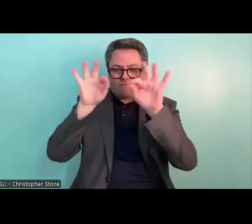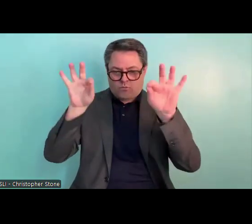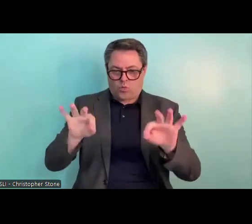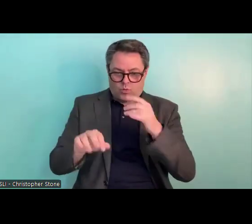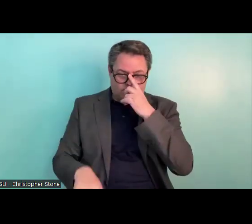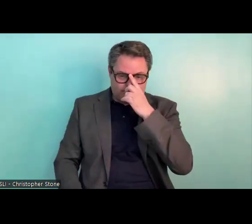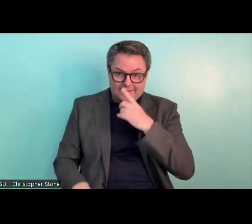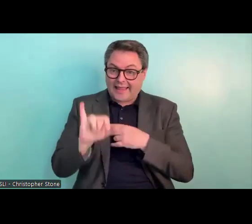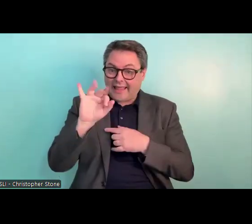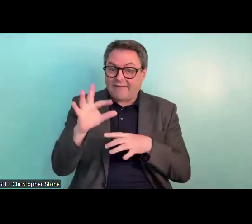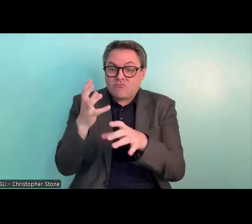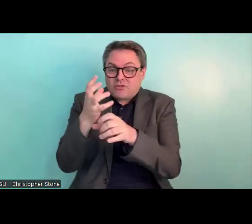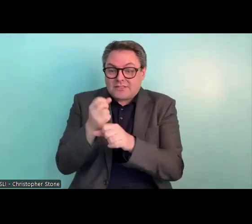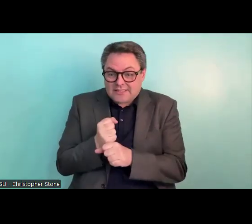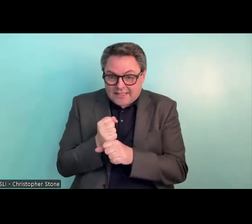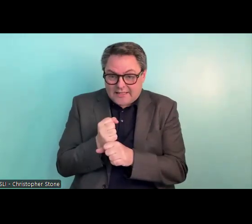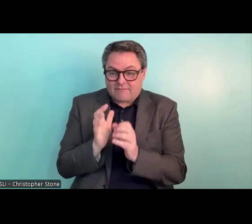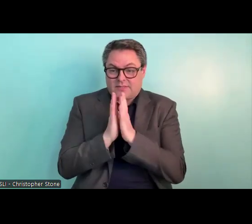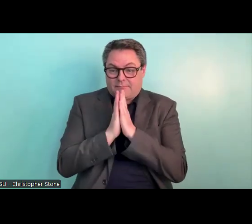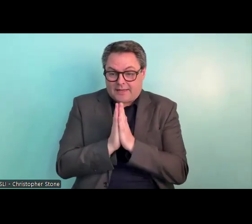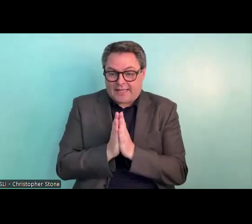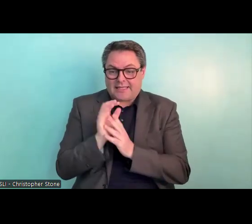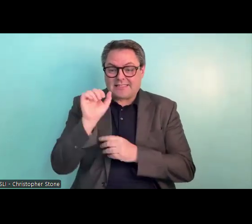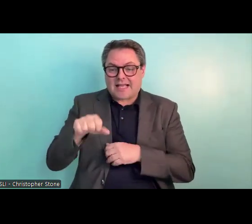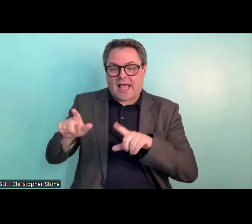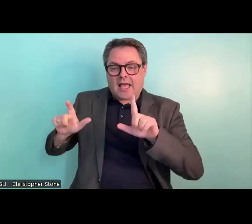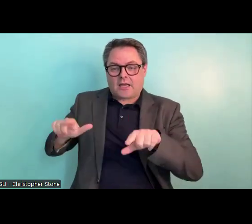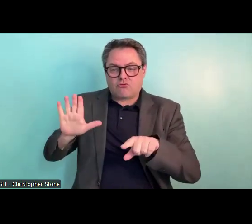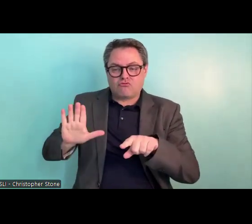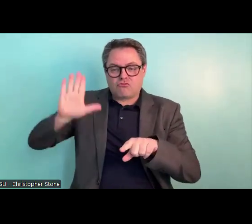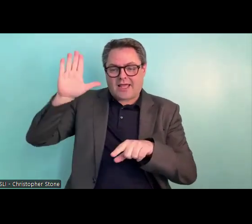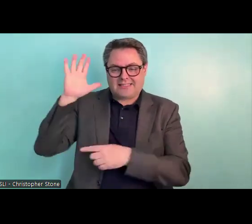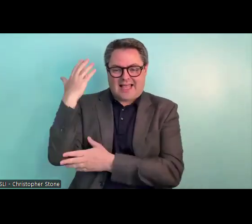those of you who have shared your email should be able to vote.